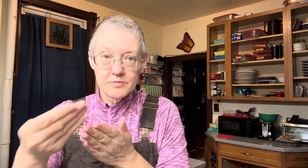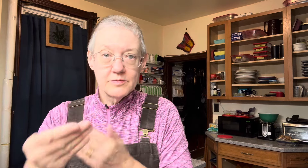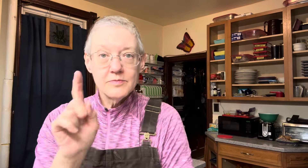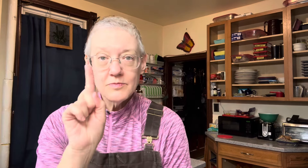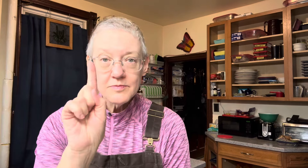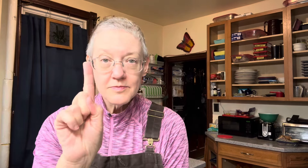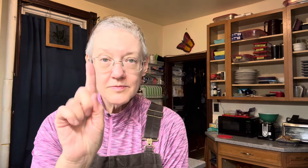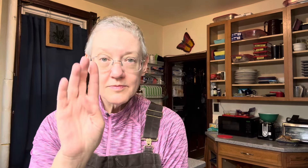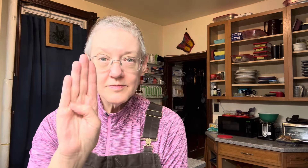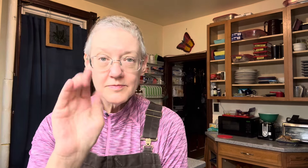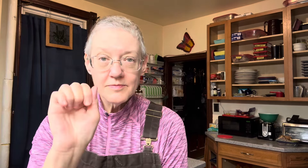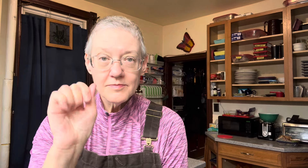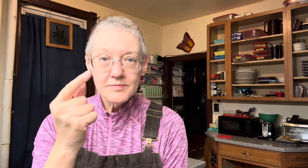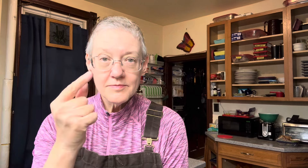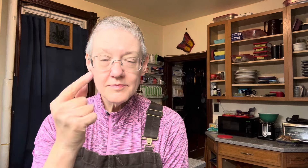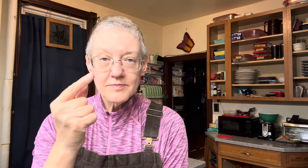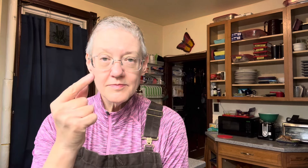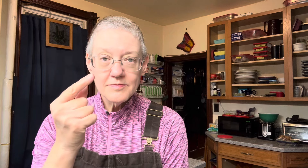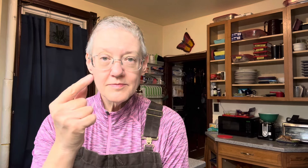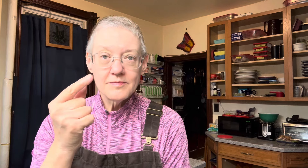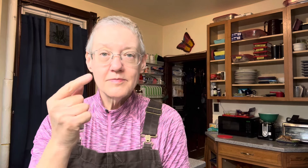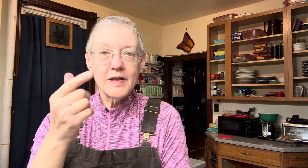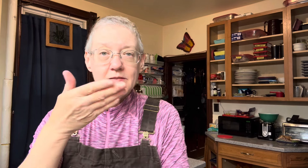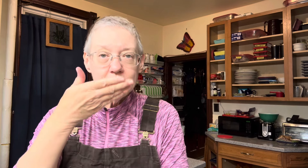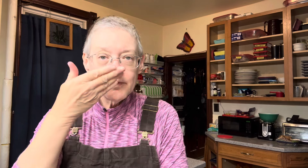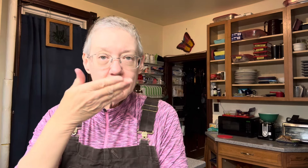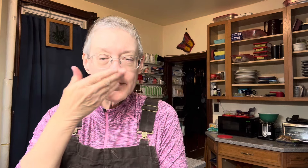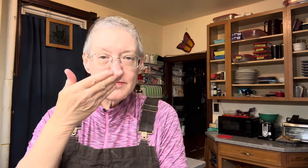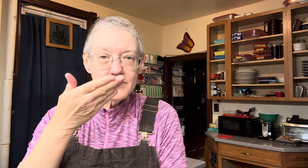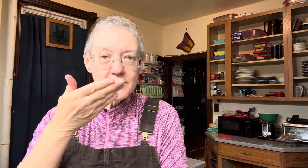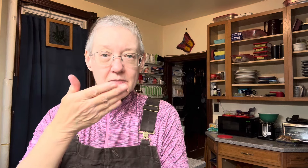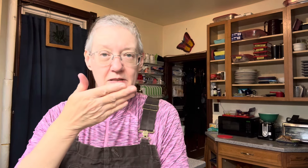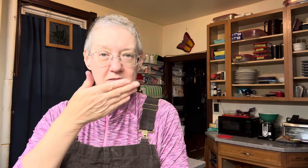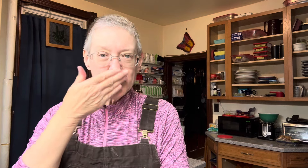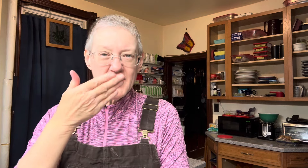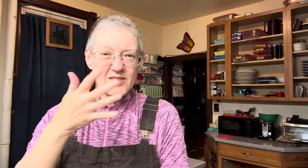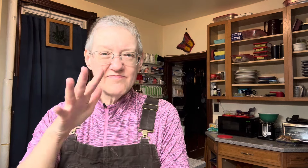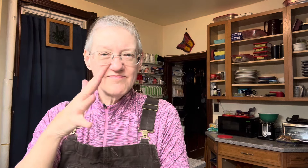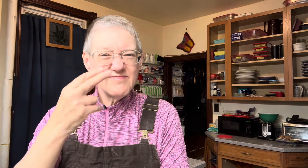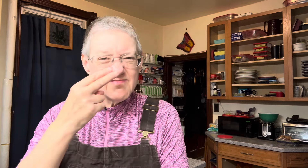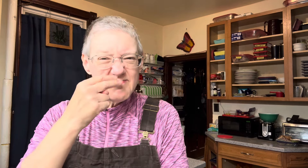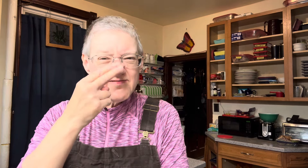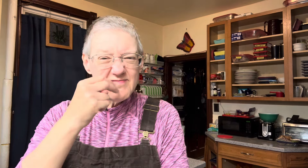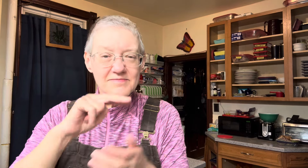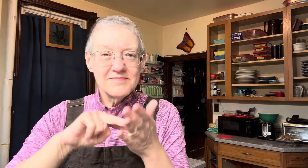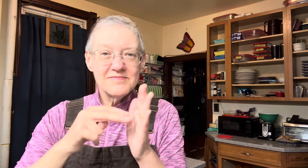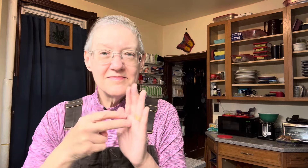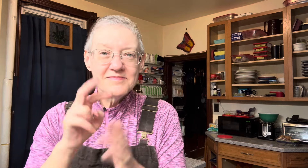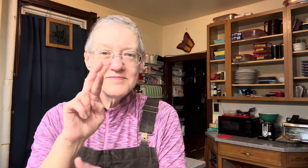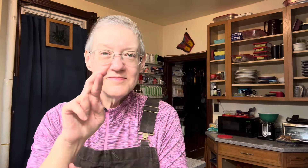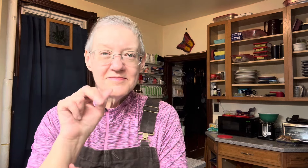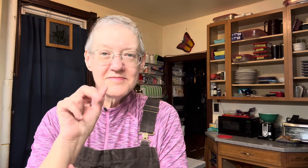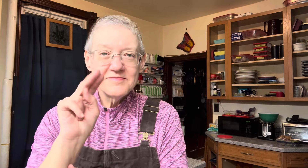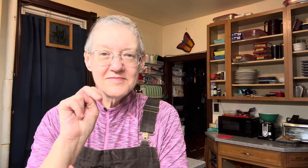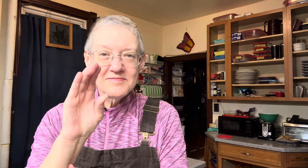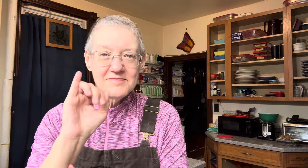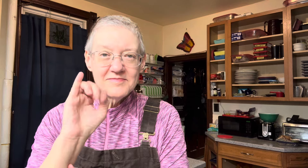new, I would just buy 1 bag and then take a smell. And if they smell funny, it means they're